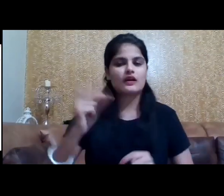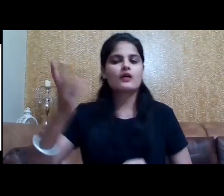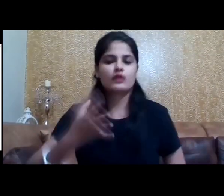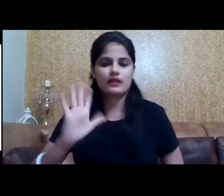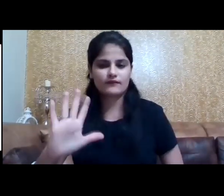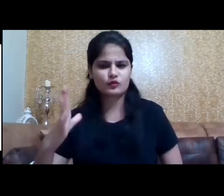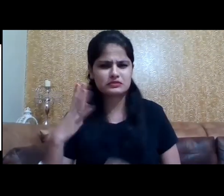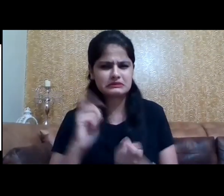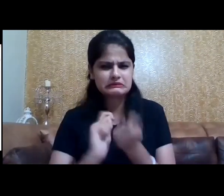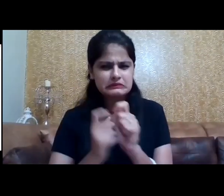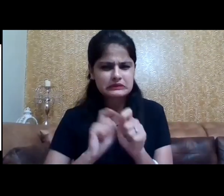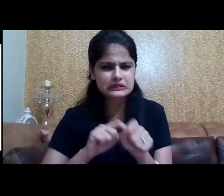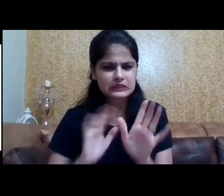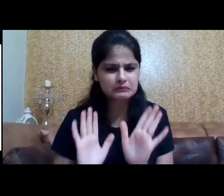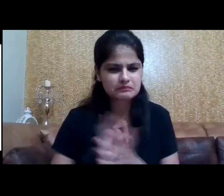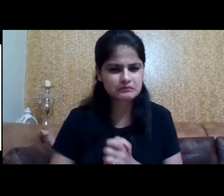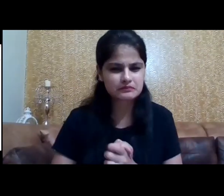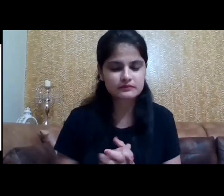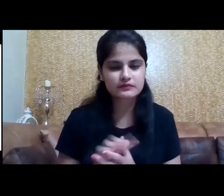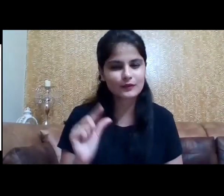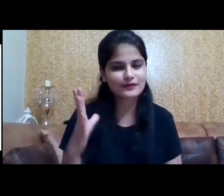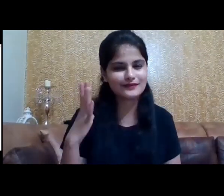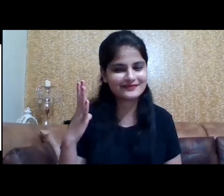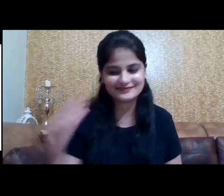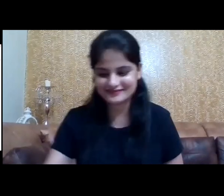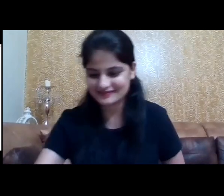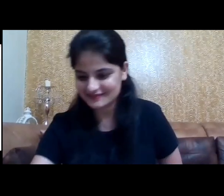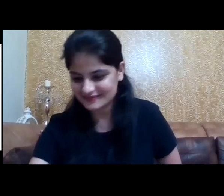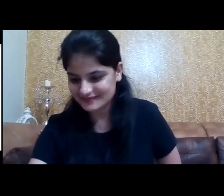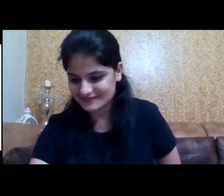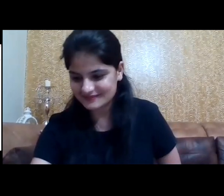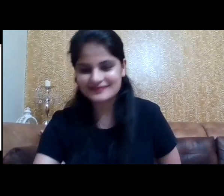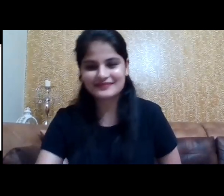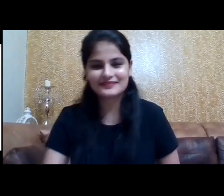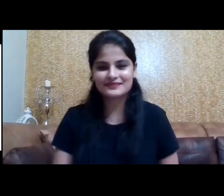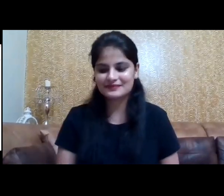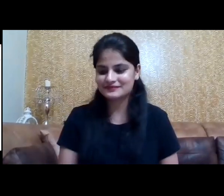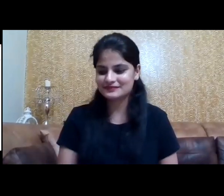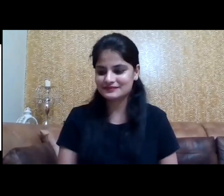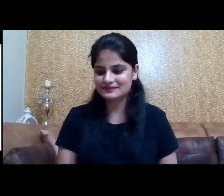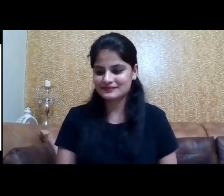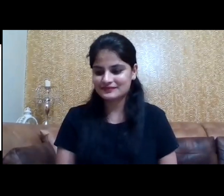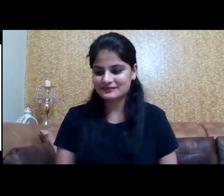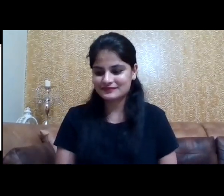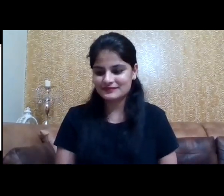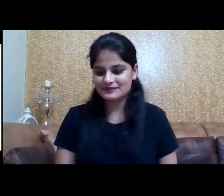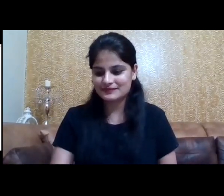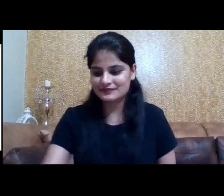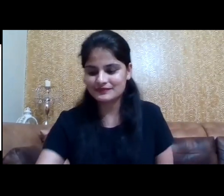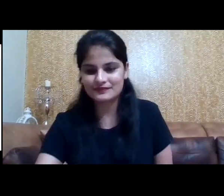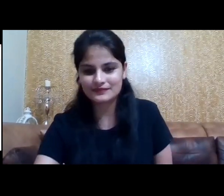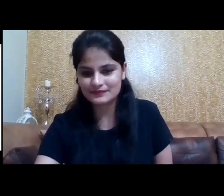Second, maybe we have a new poll.